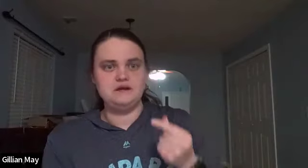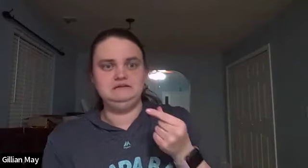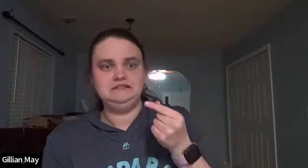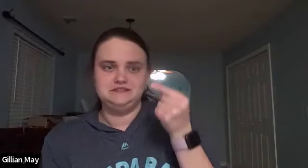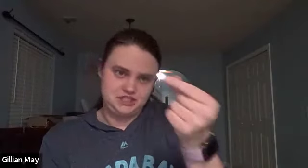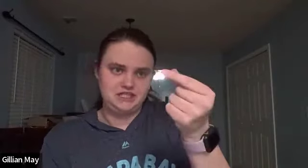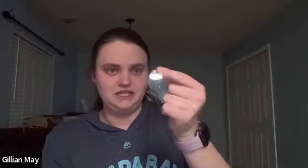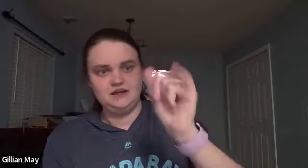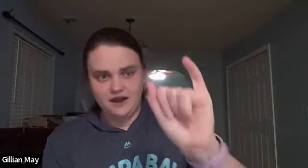going